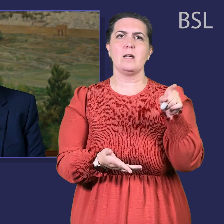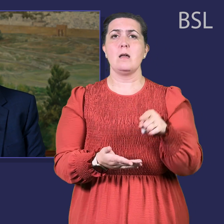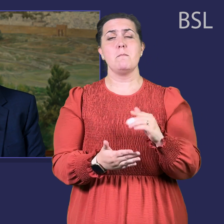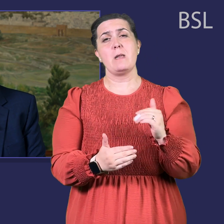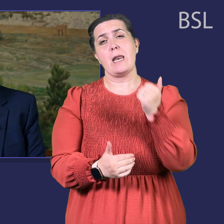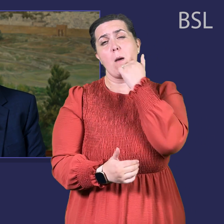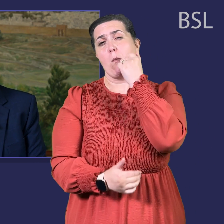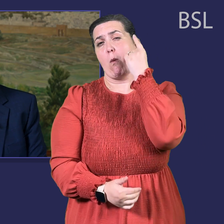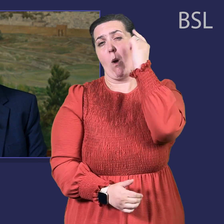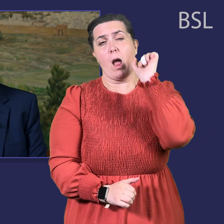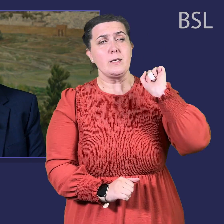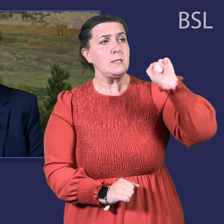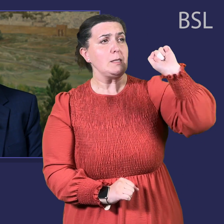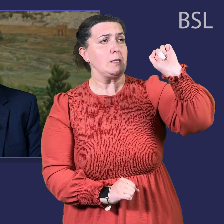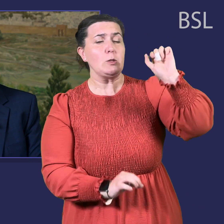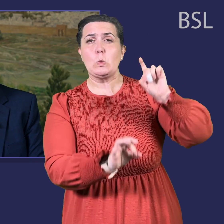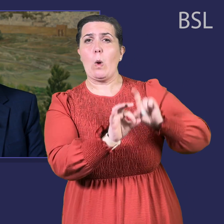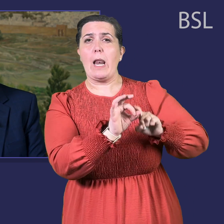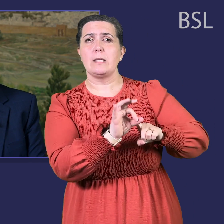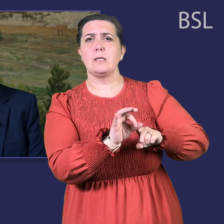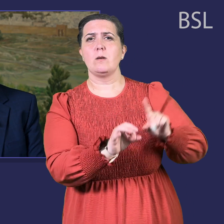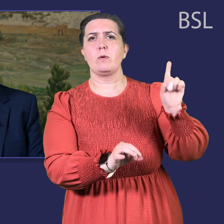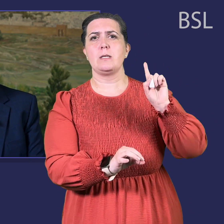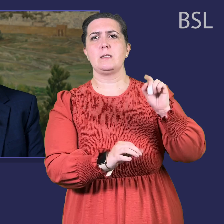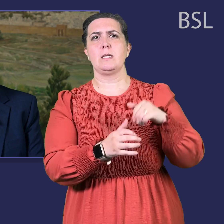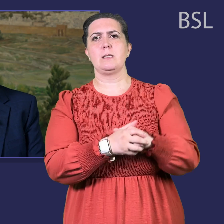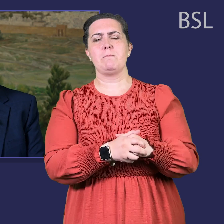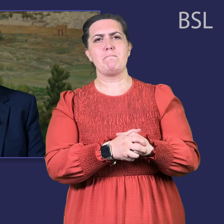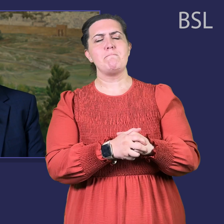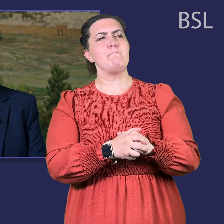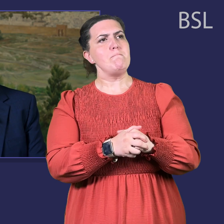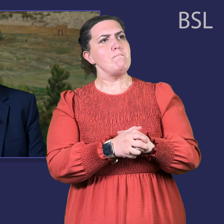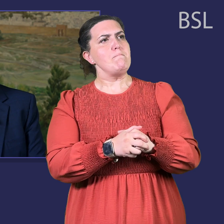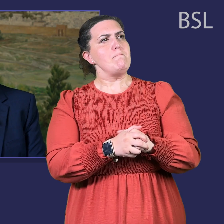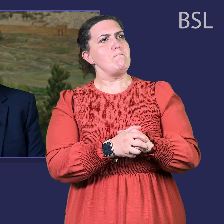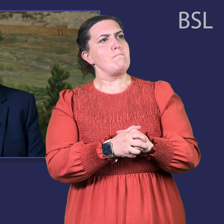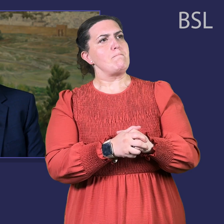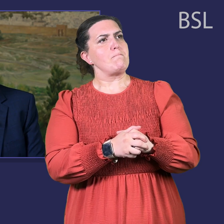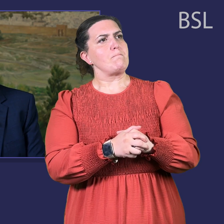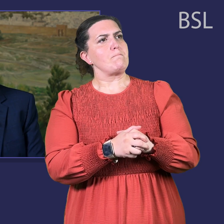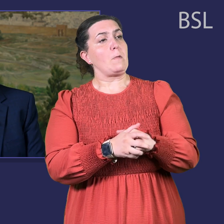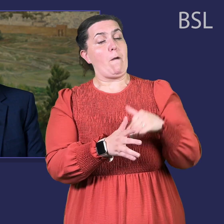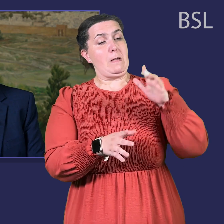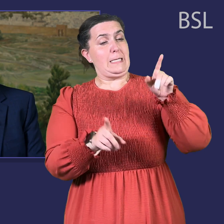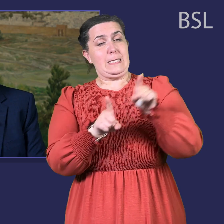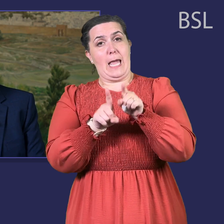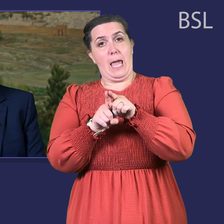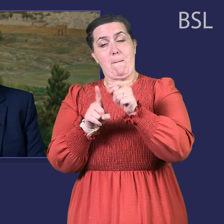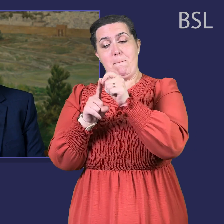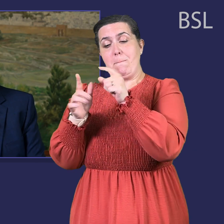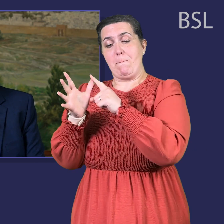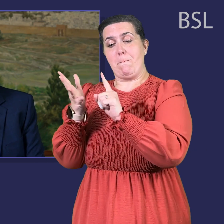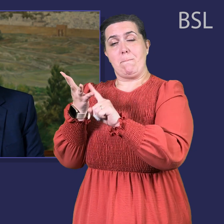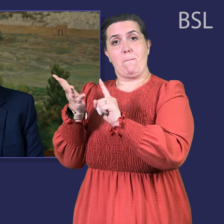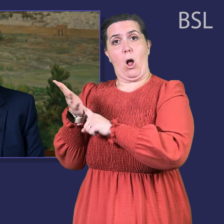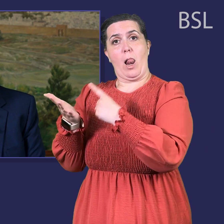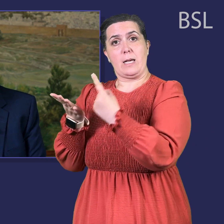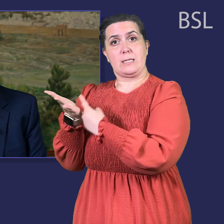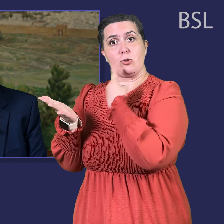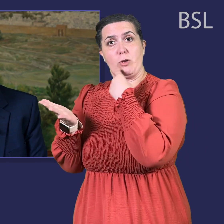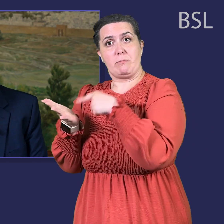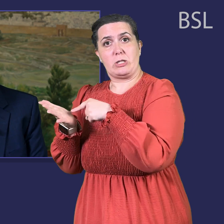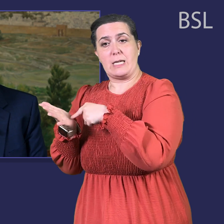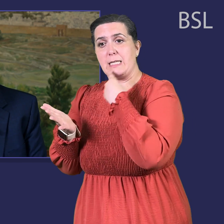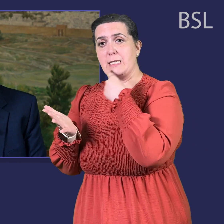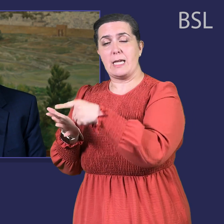forgiving. Above all, he has embraced and personifies the counsel Paul gave